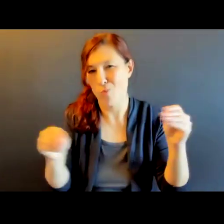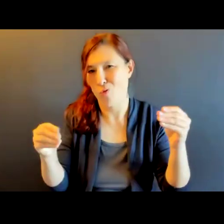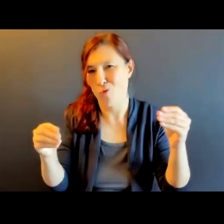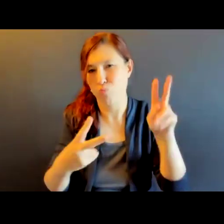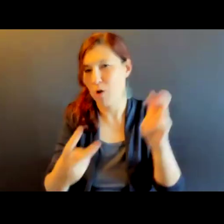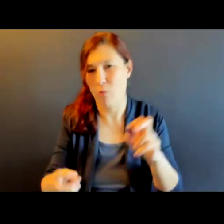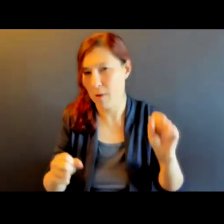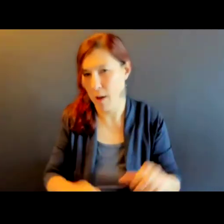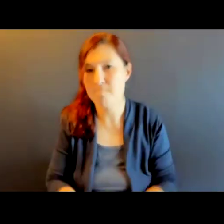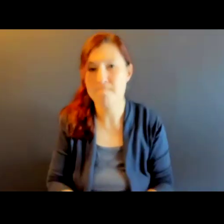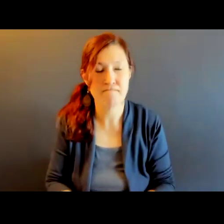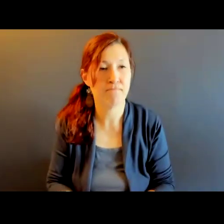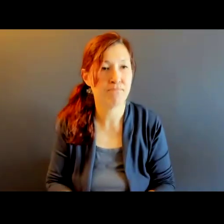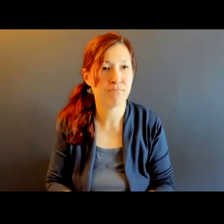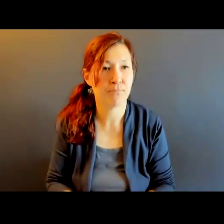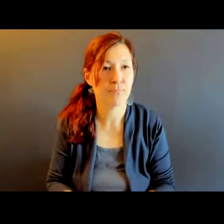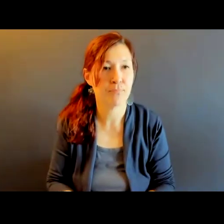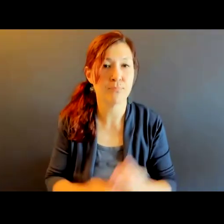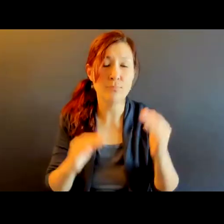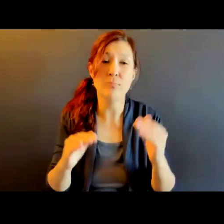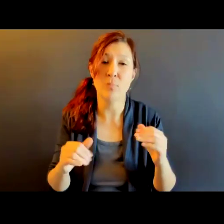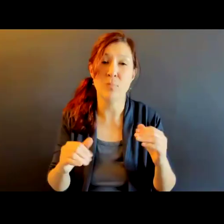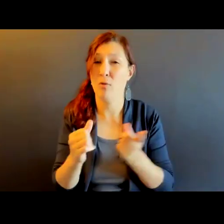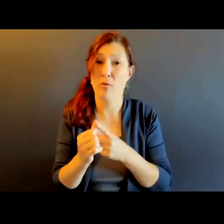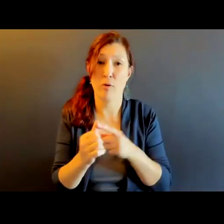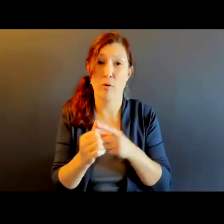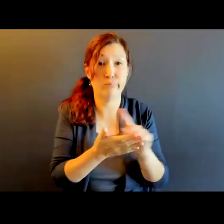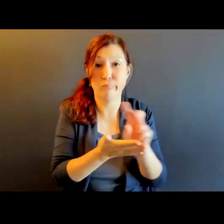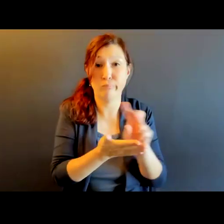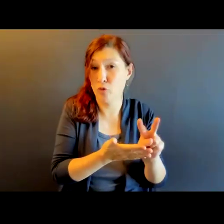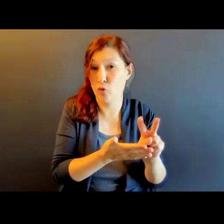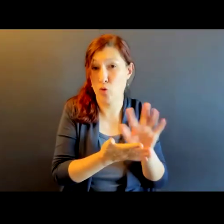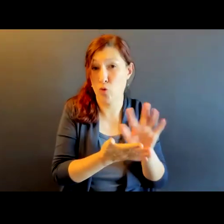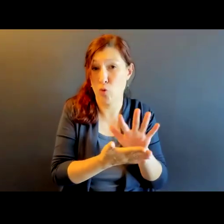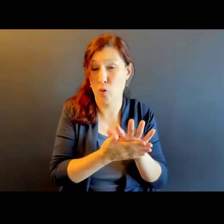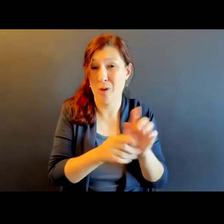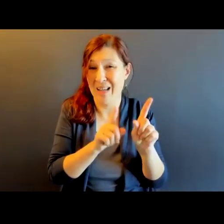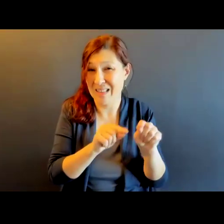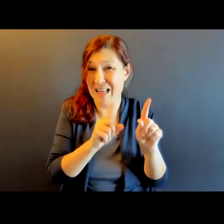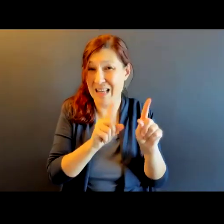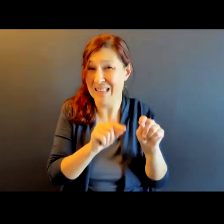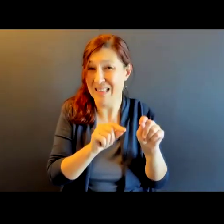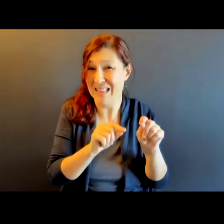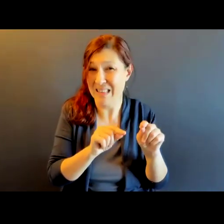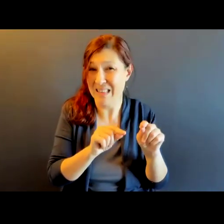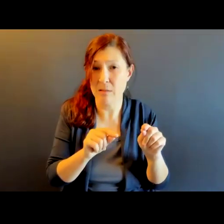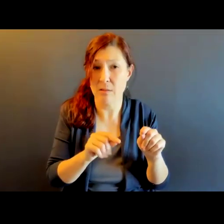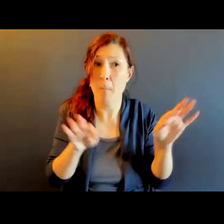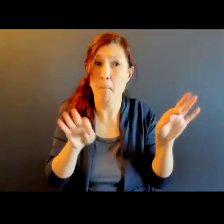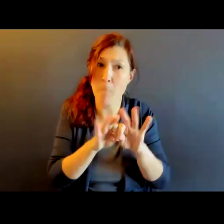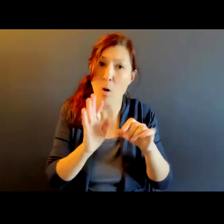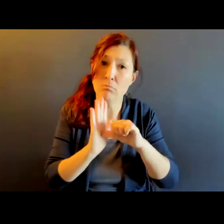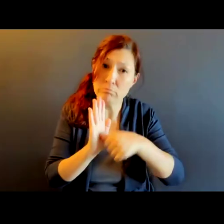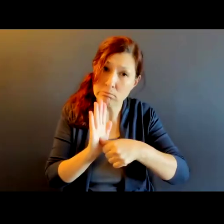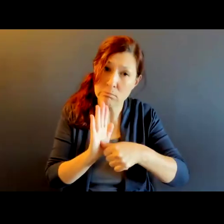get it. Attendance during the first few weeks of school, where this is a big push of ours, in mine, which